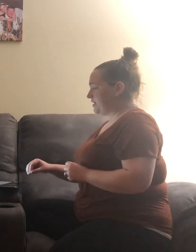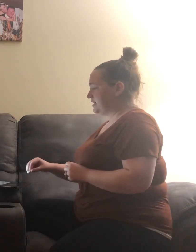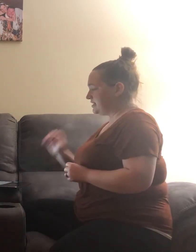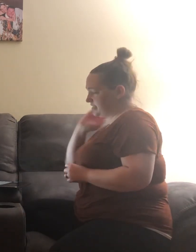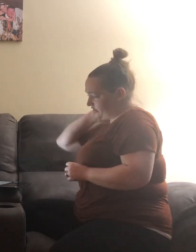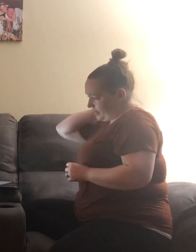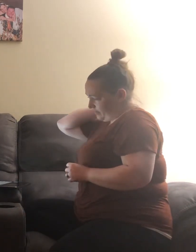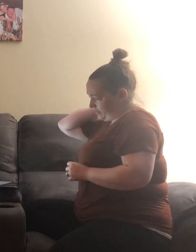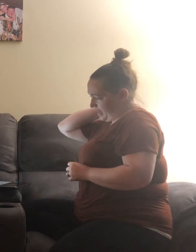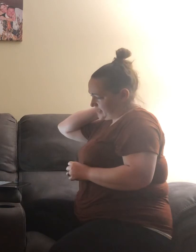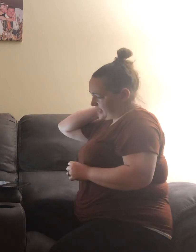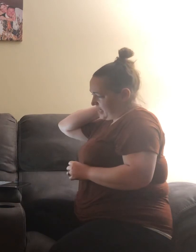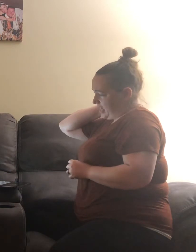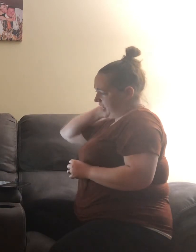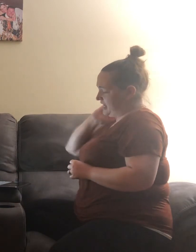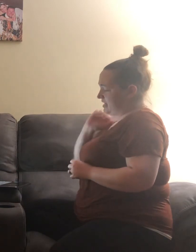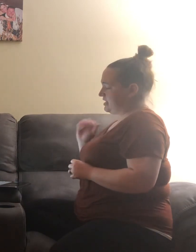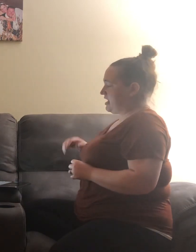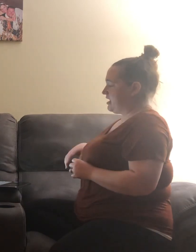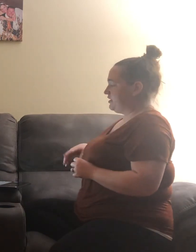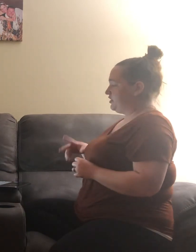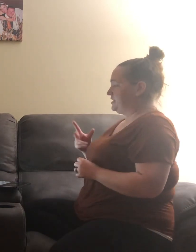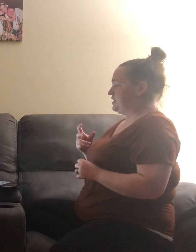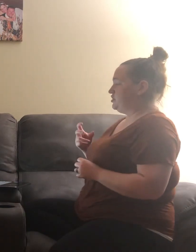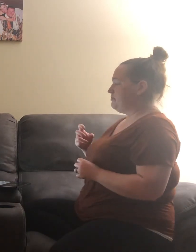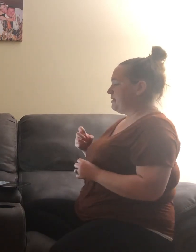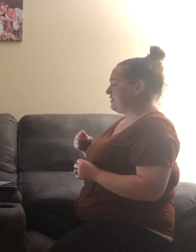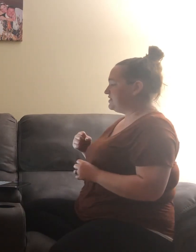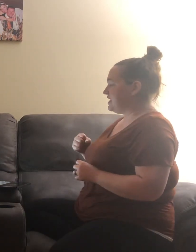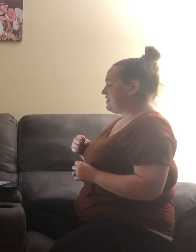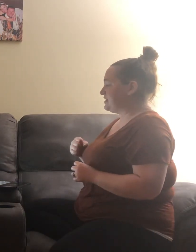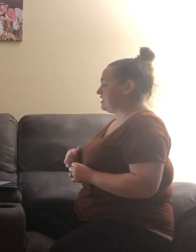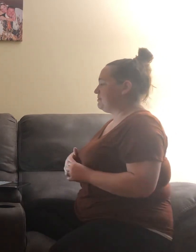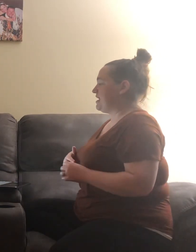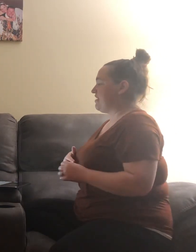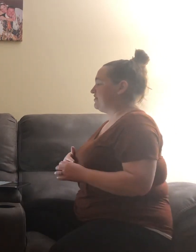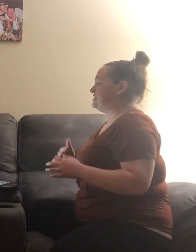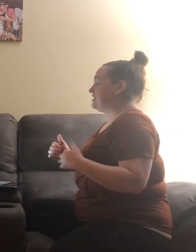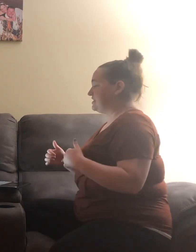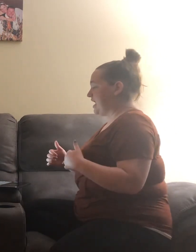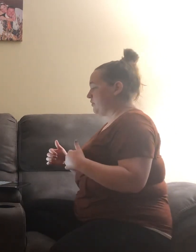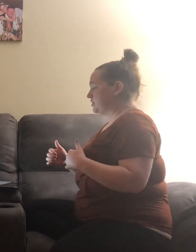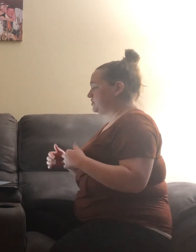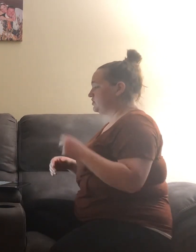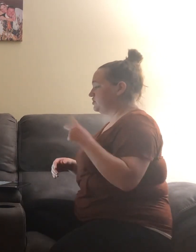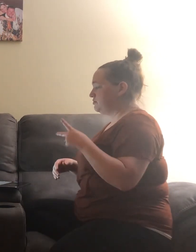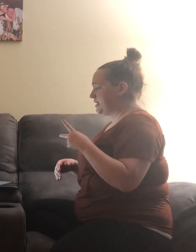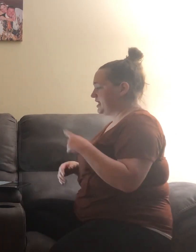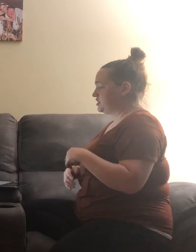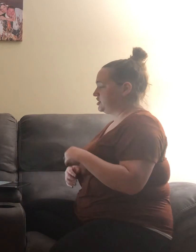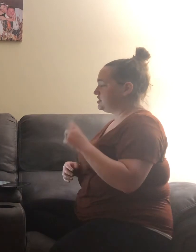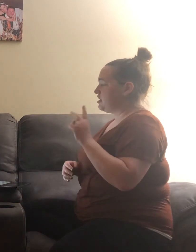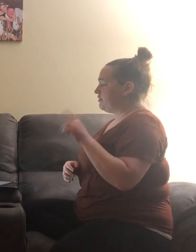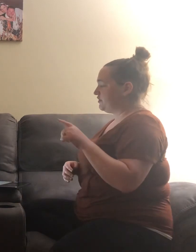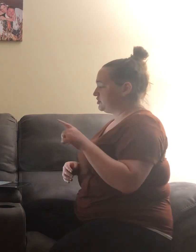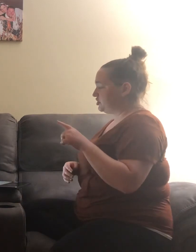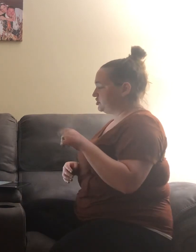Atrovent is the other name for that. And you're going to take 2 puffs, and that's going to be every 6 hours. So there's 2 medications. First, you're going to try